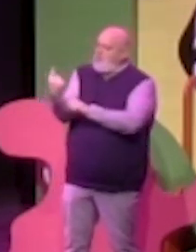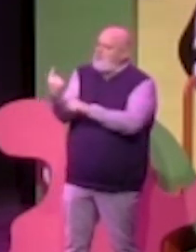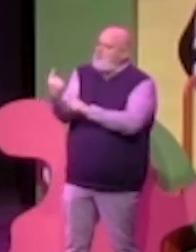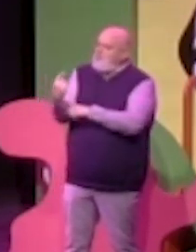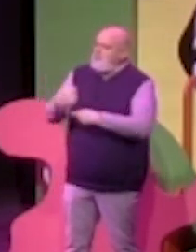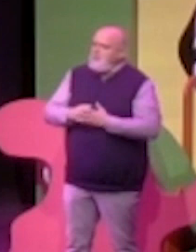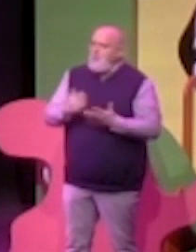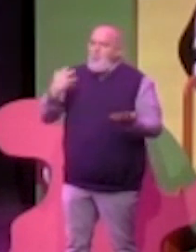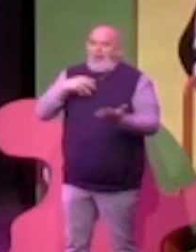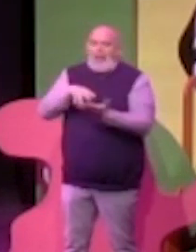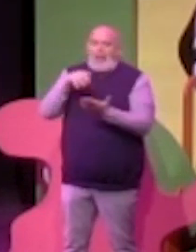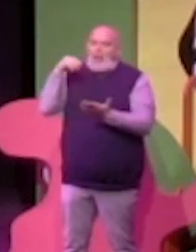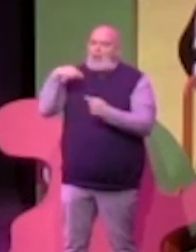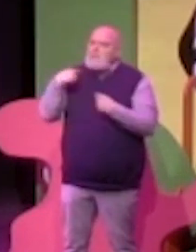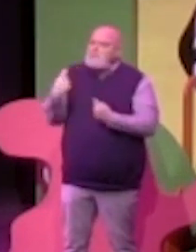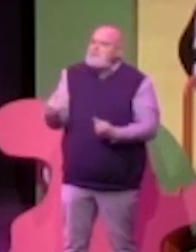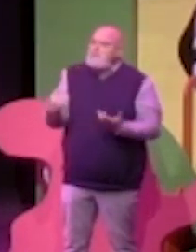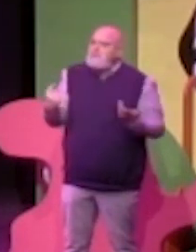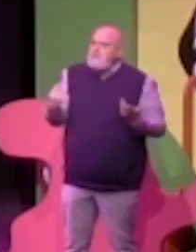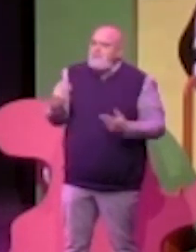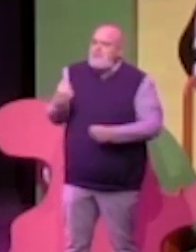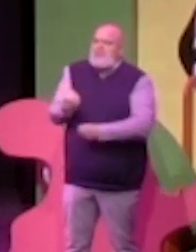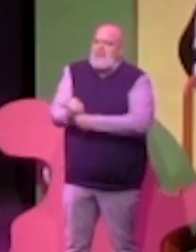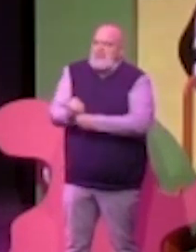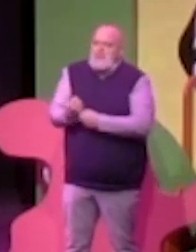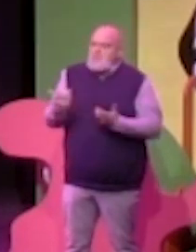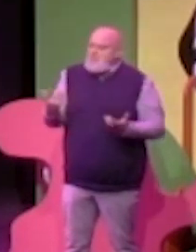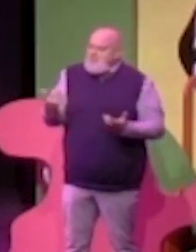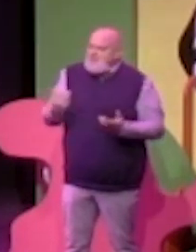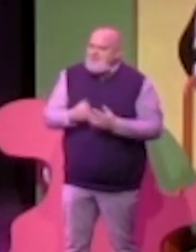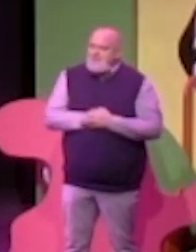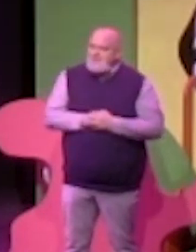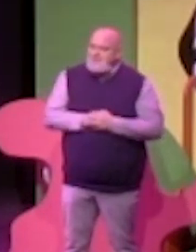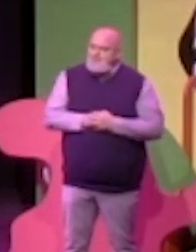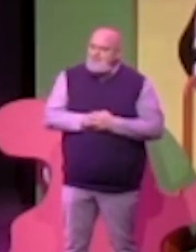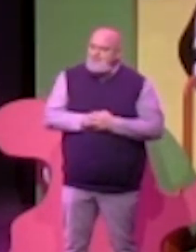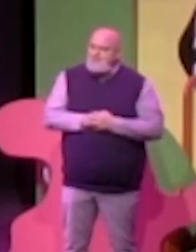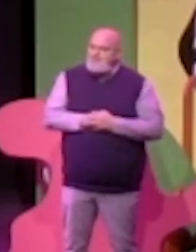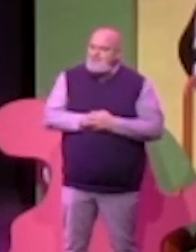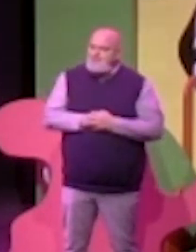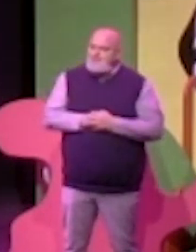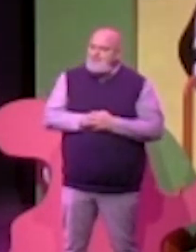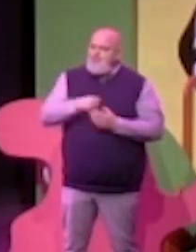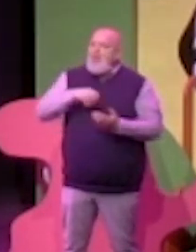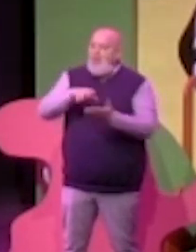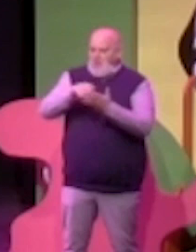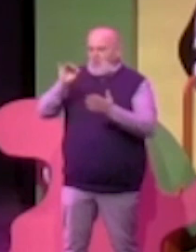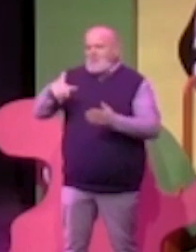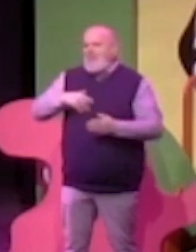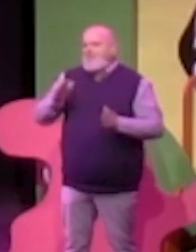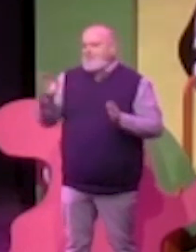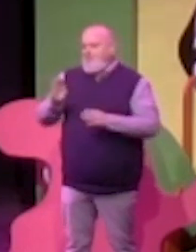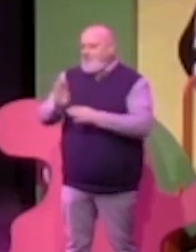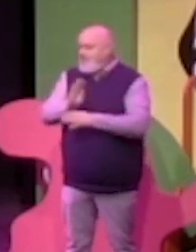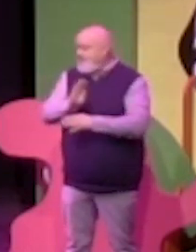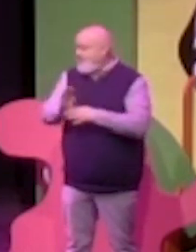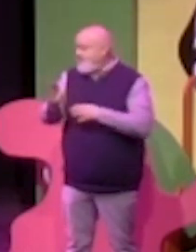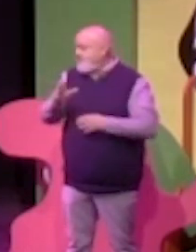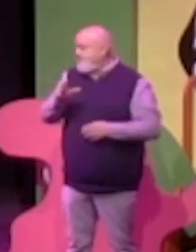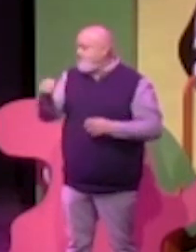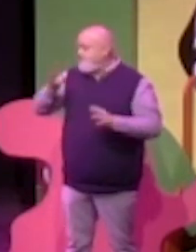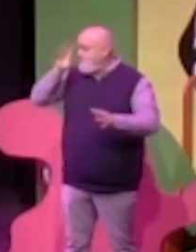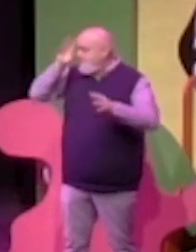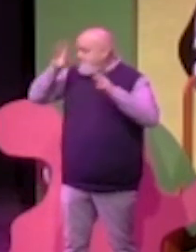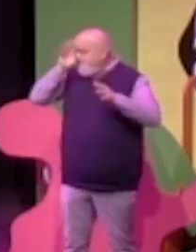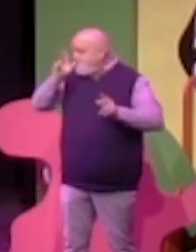What have I learned in the last couple of years? I've learned that small business and